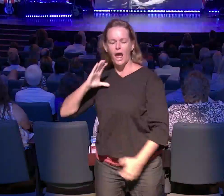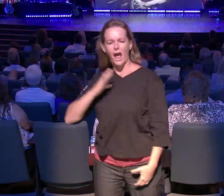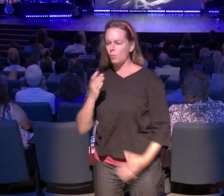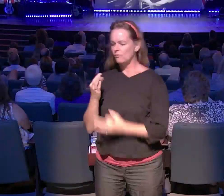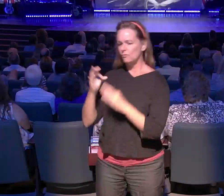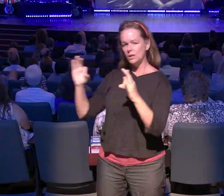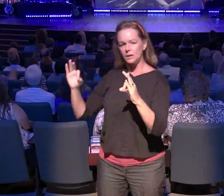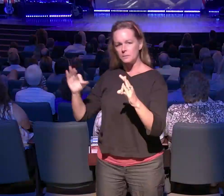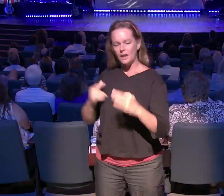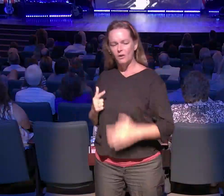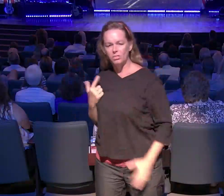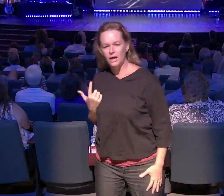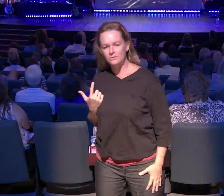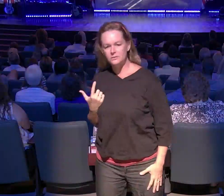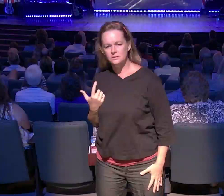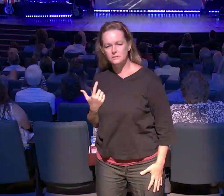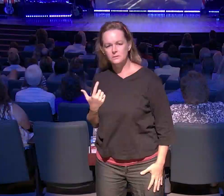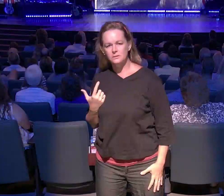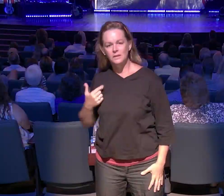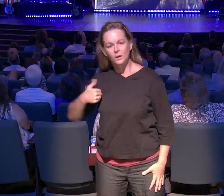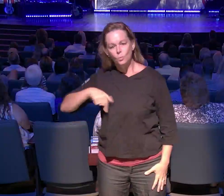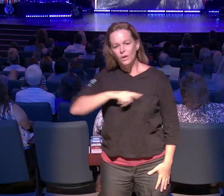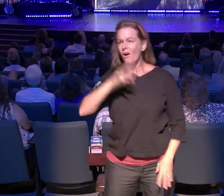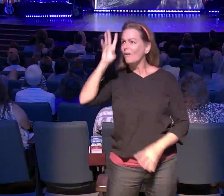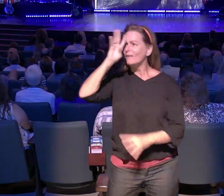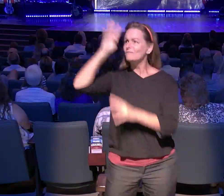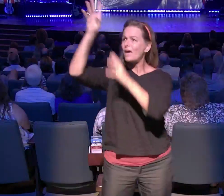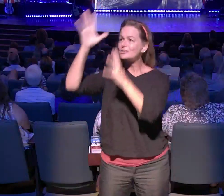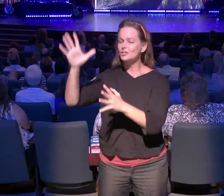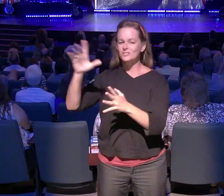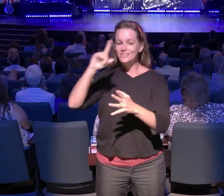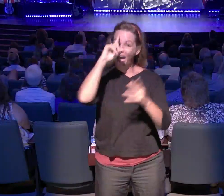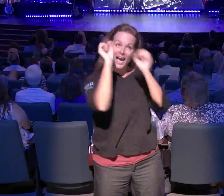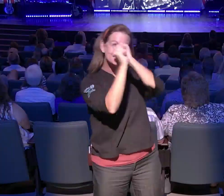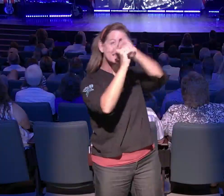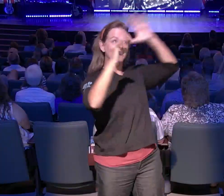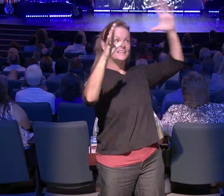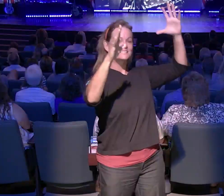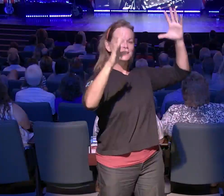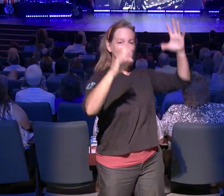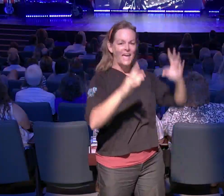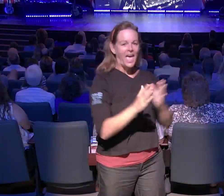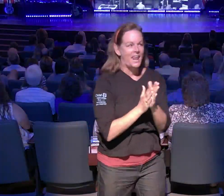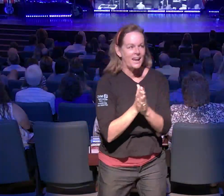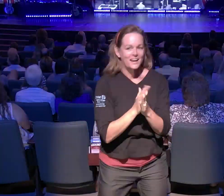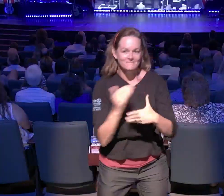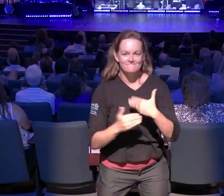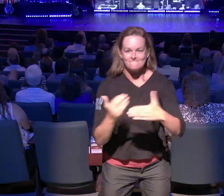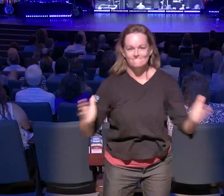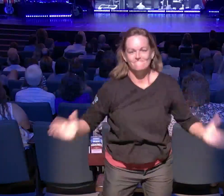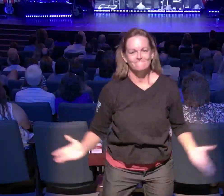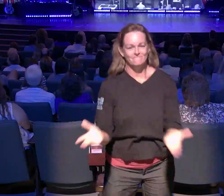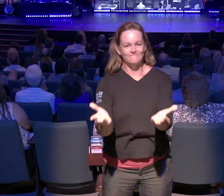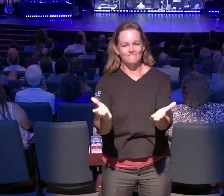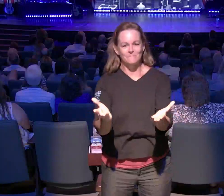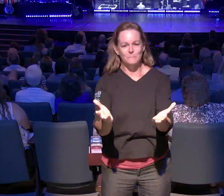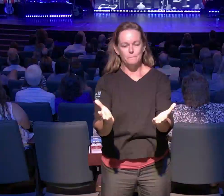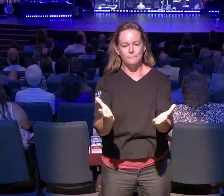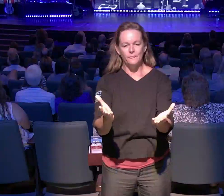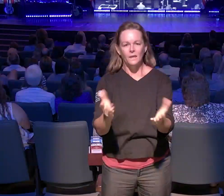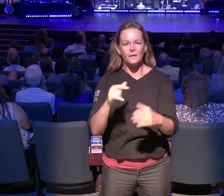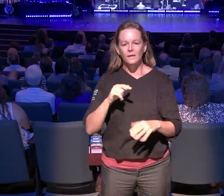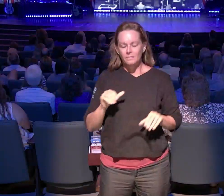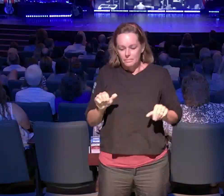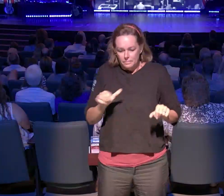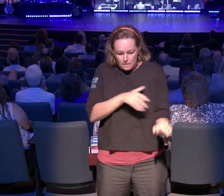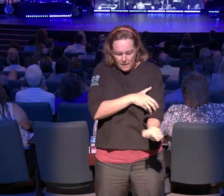strong, substantially through the vision and efforts of inventors, idealists, and innovators. The inventive potential and power